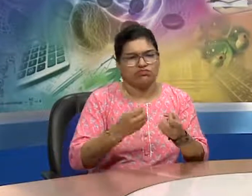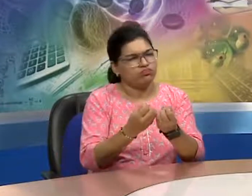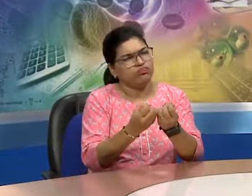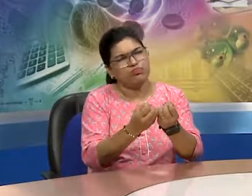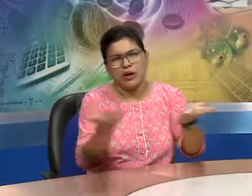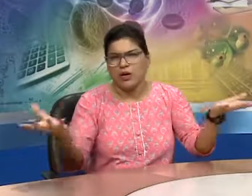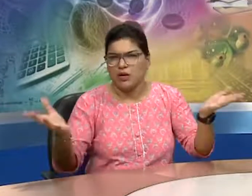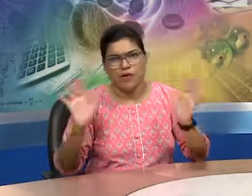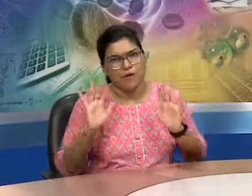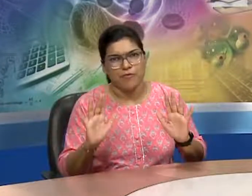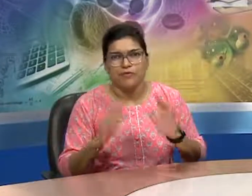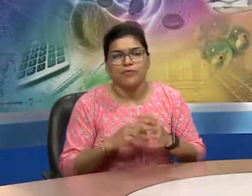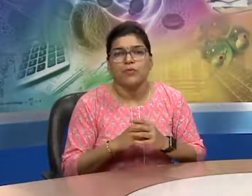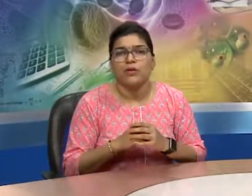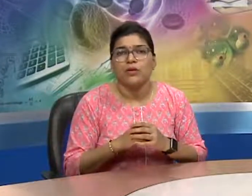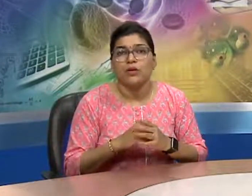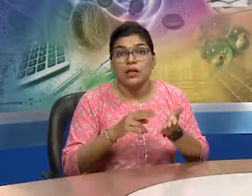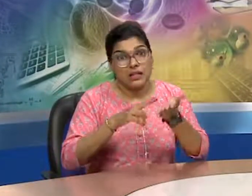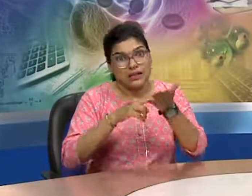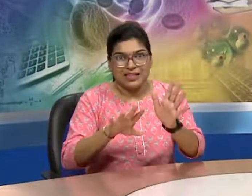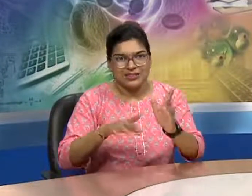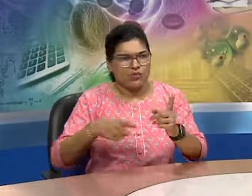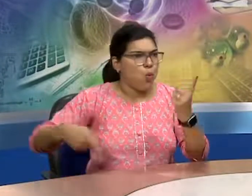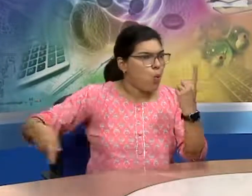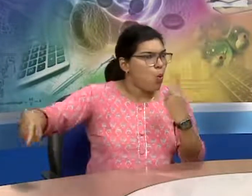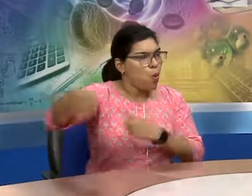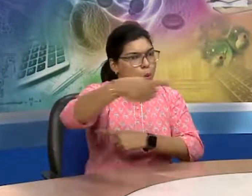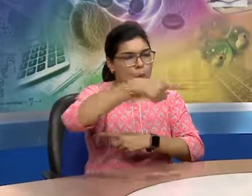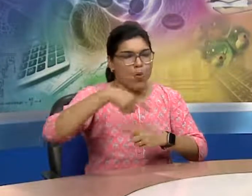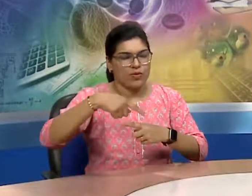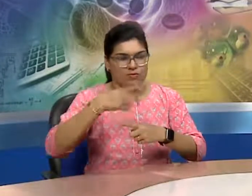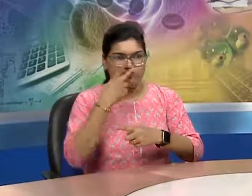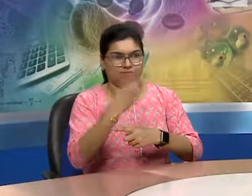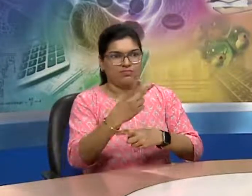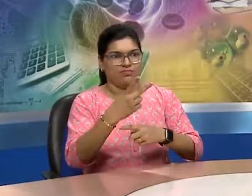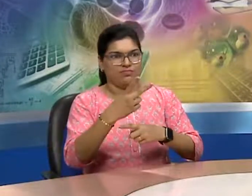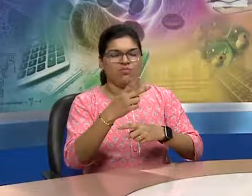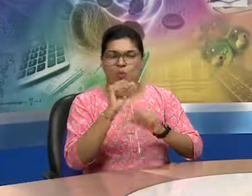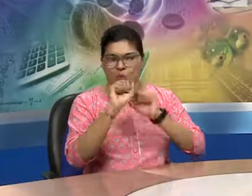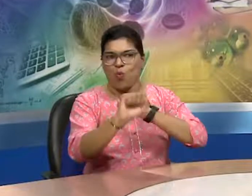In nature, many species occupy the same habitat,